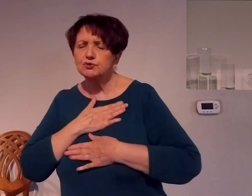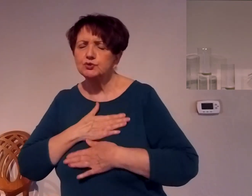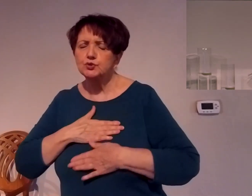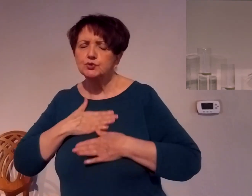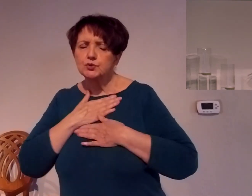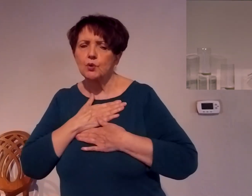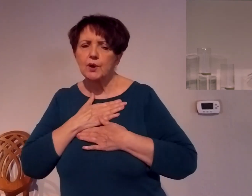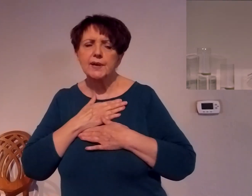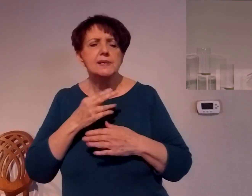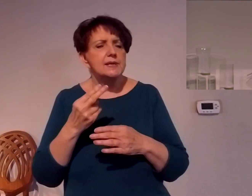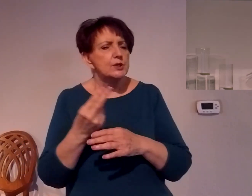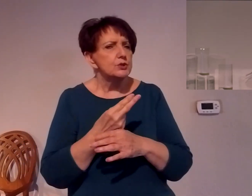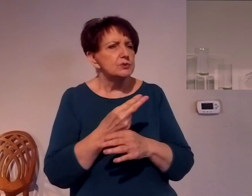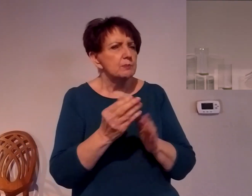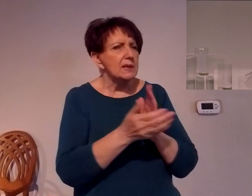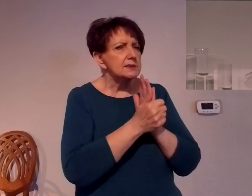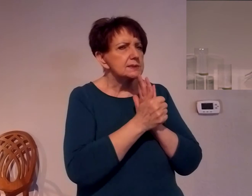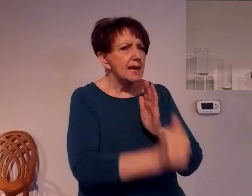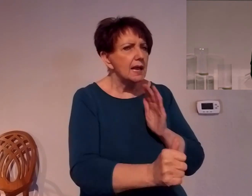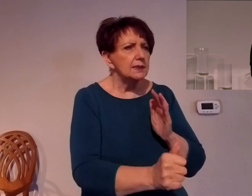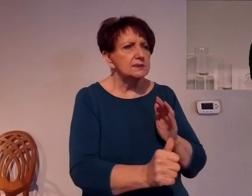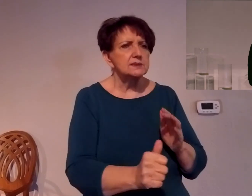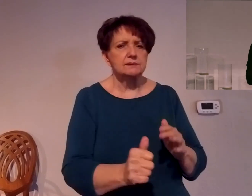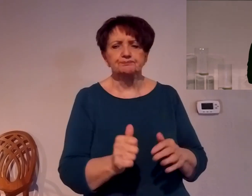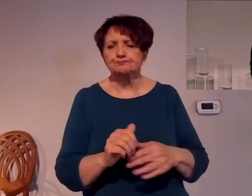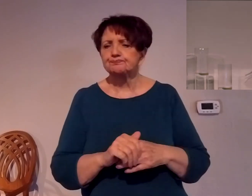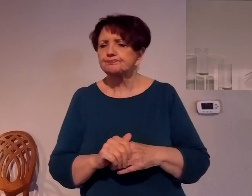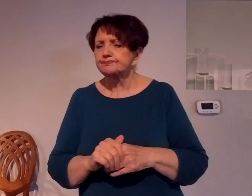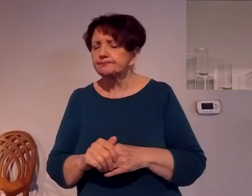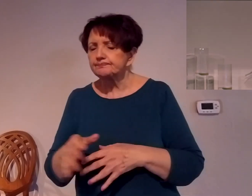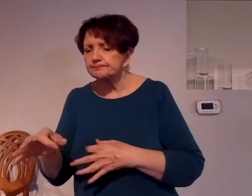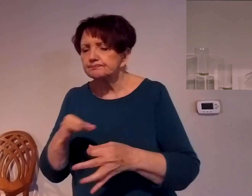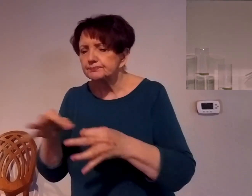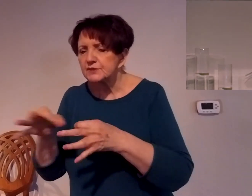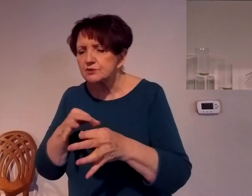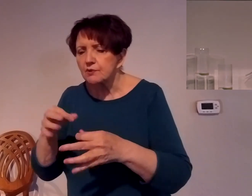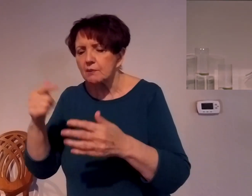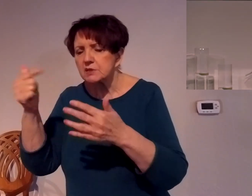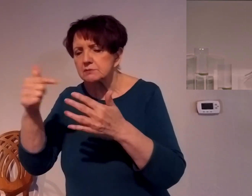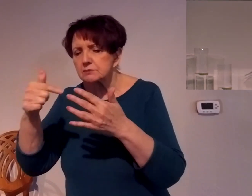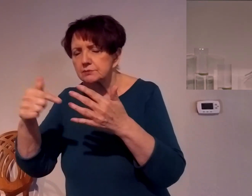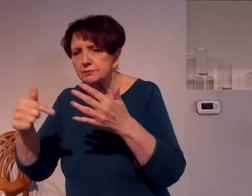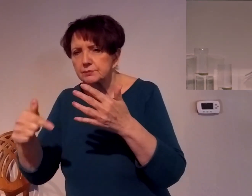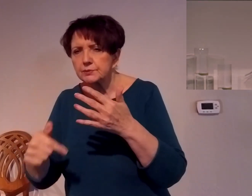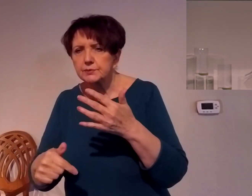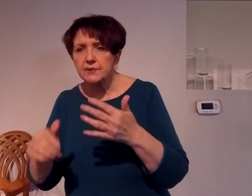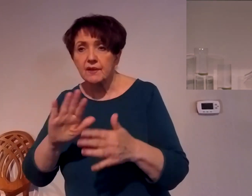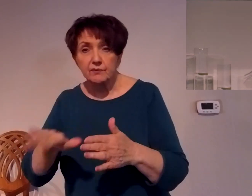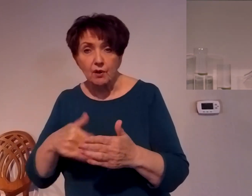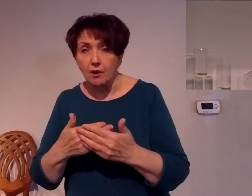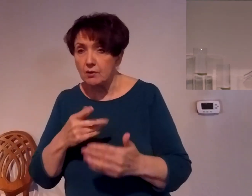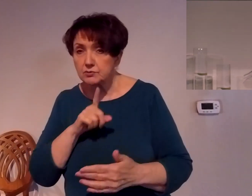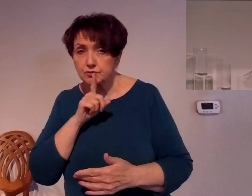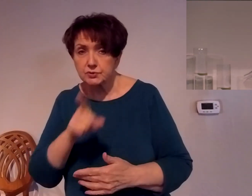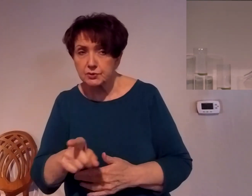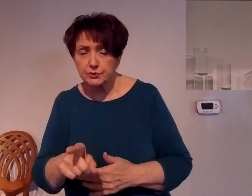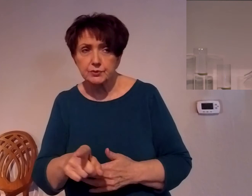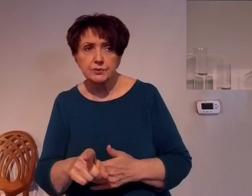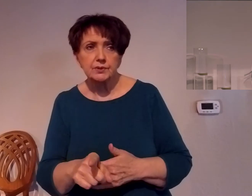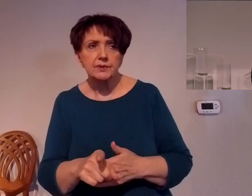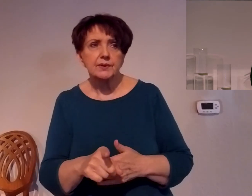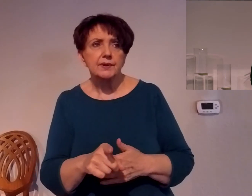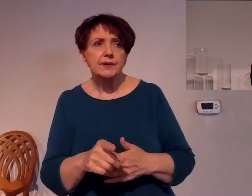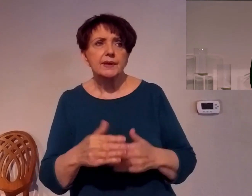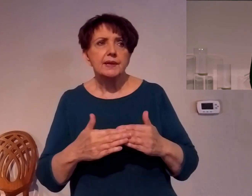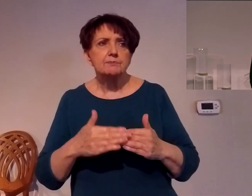use my talents and skills. And I'm describing all of these things that are true in my